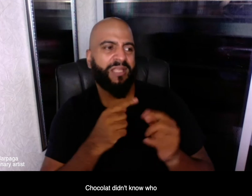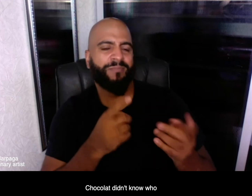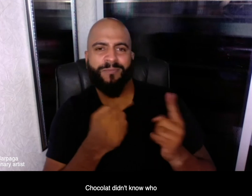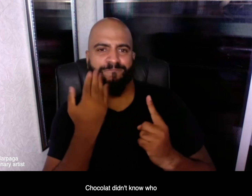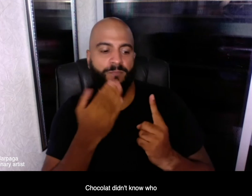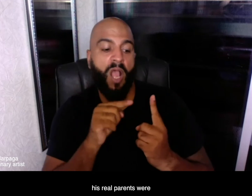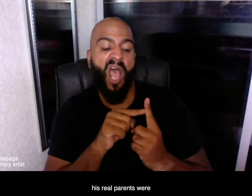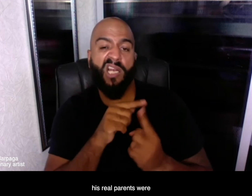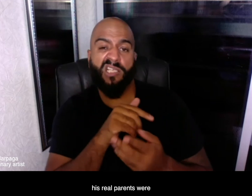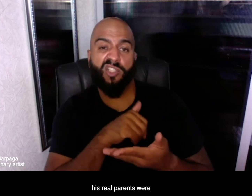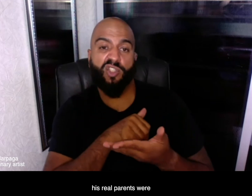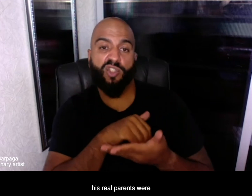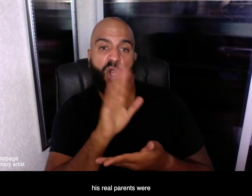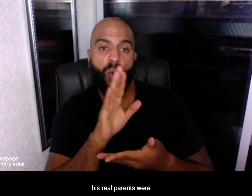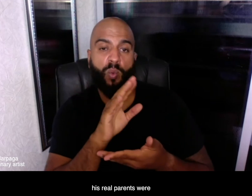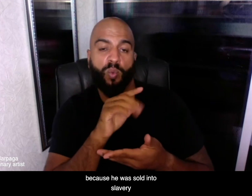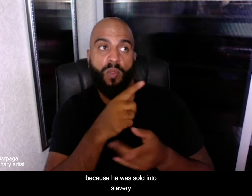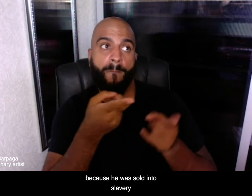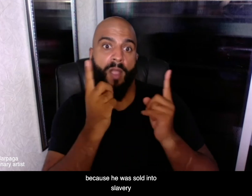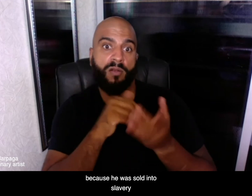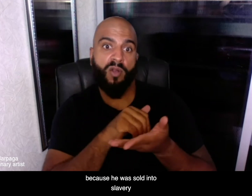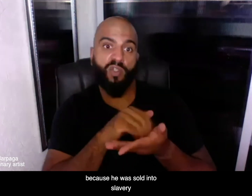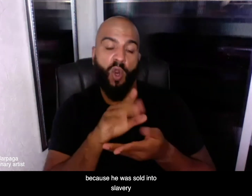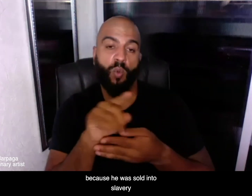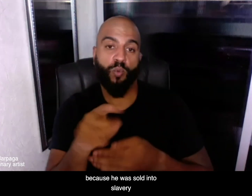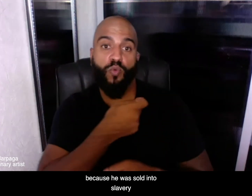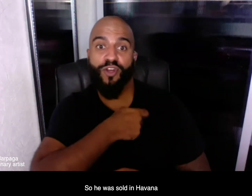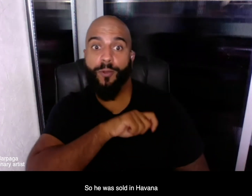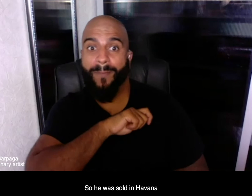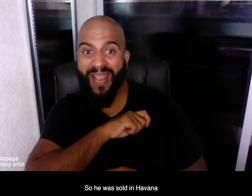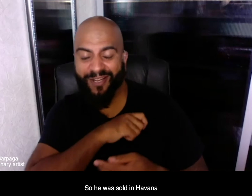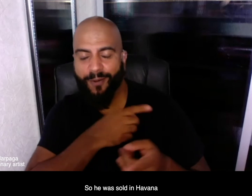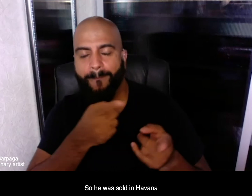parents were because he was sold into slavery. So he